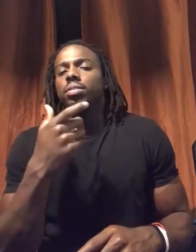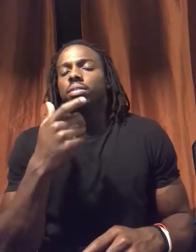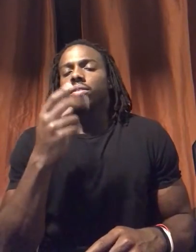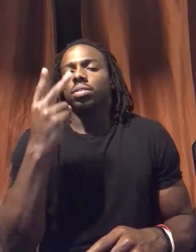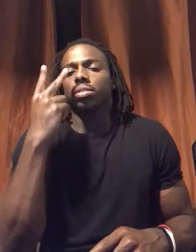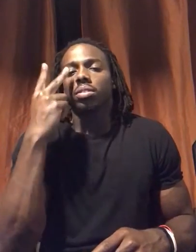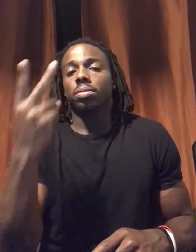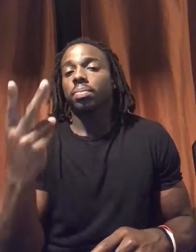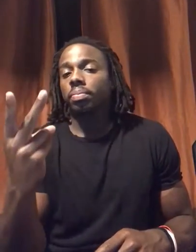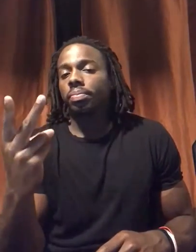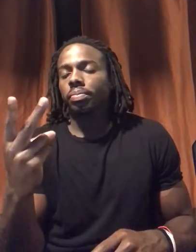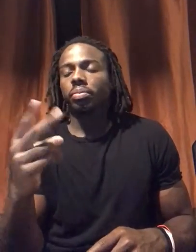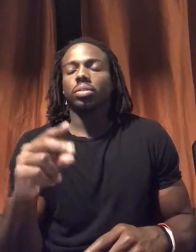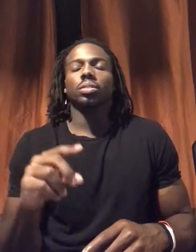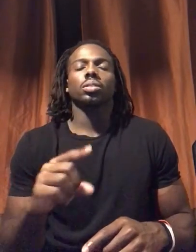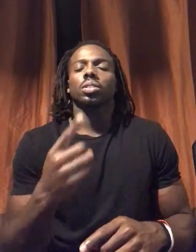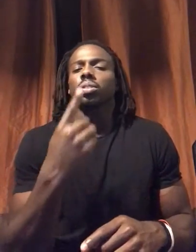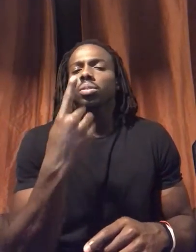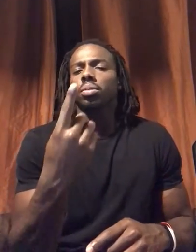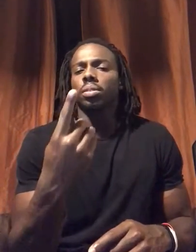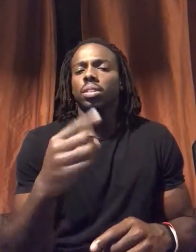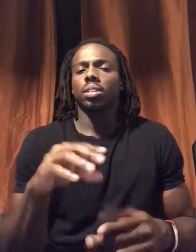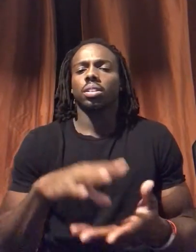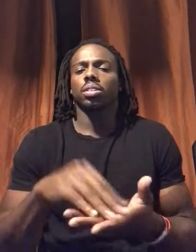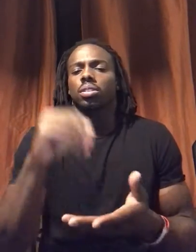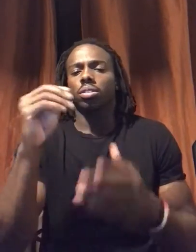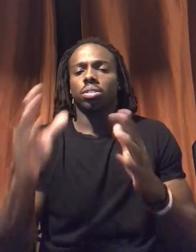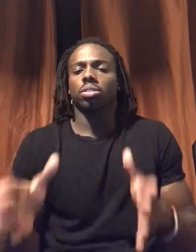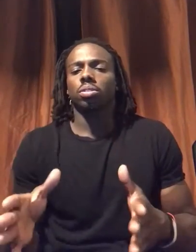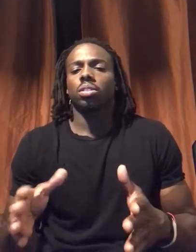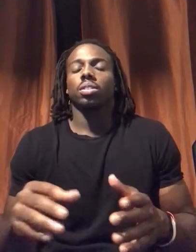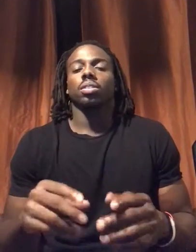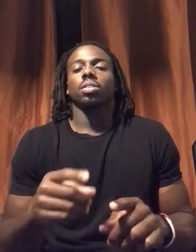I have 35, I can drop, no, I probably should just keep them here.